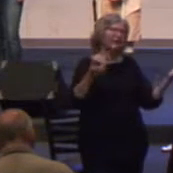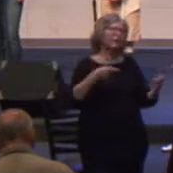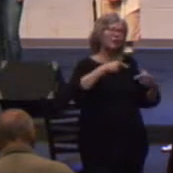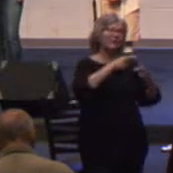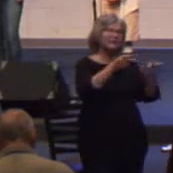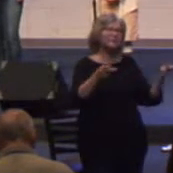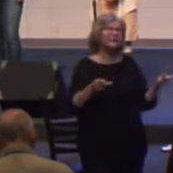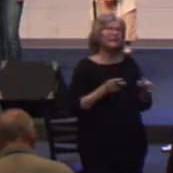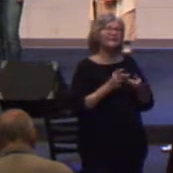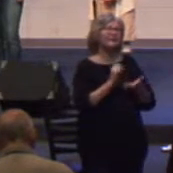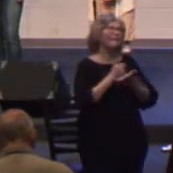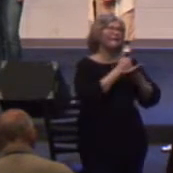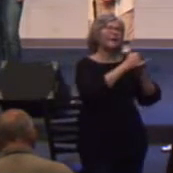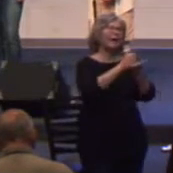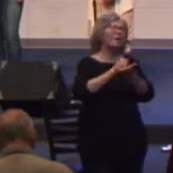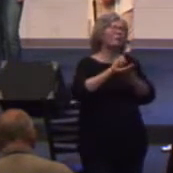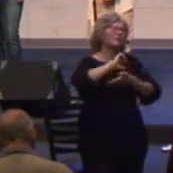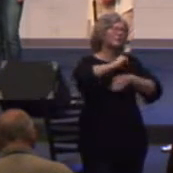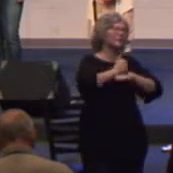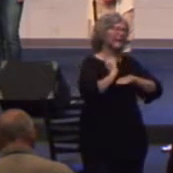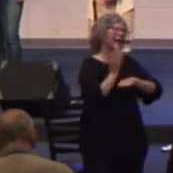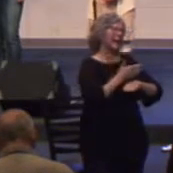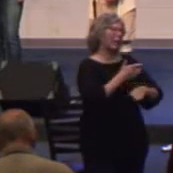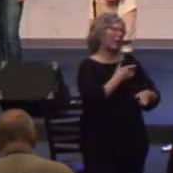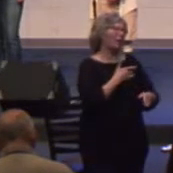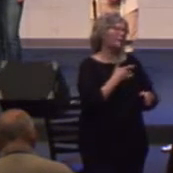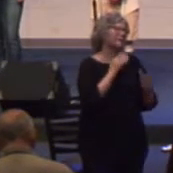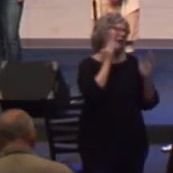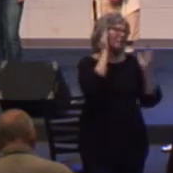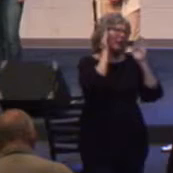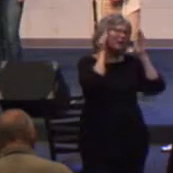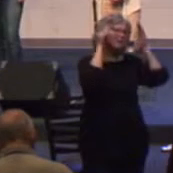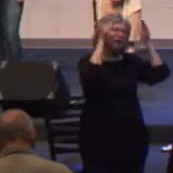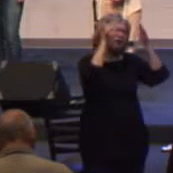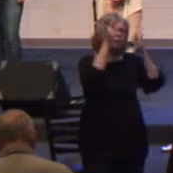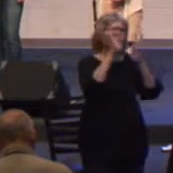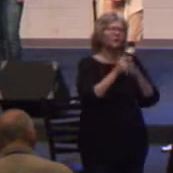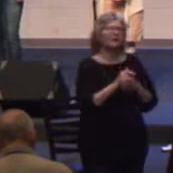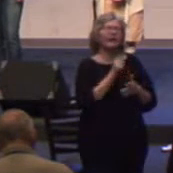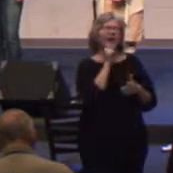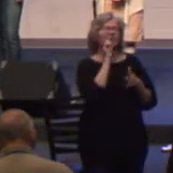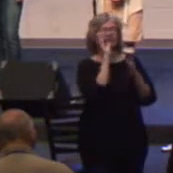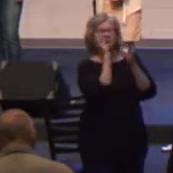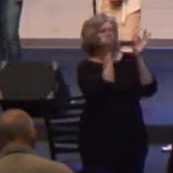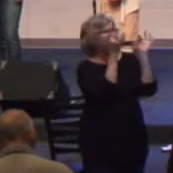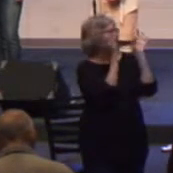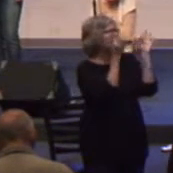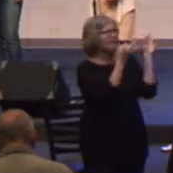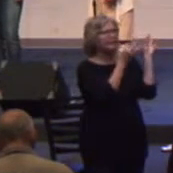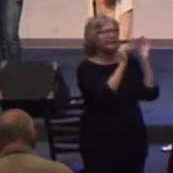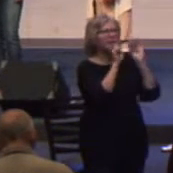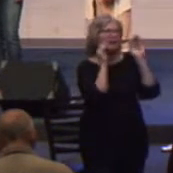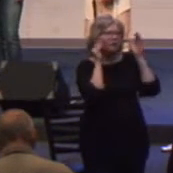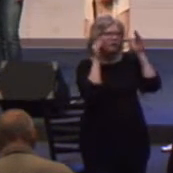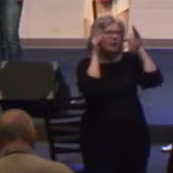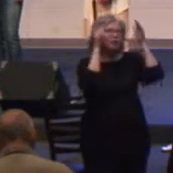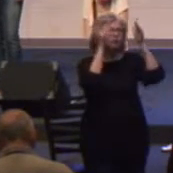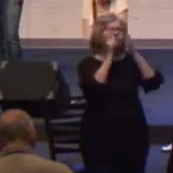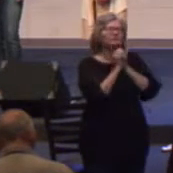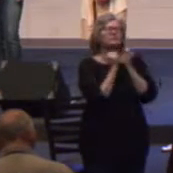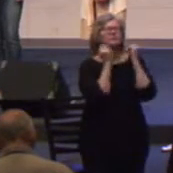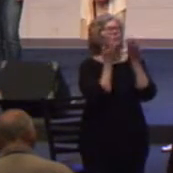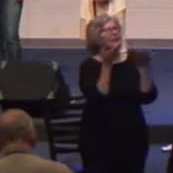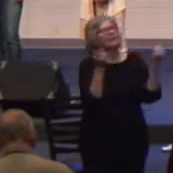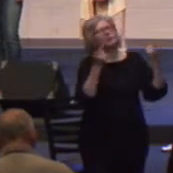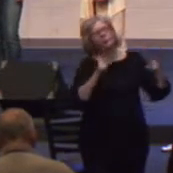set our hearts and minds on you, that we would not ignore your presence, turn away from your presence, be distracted by the many other things going